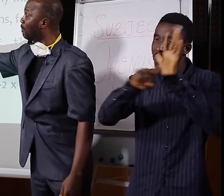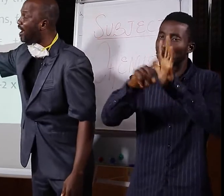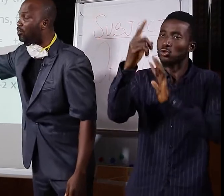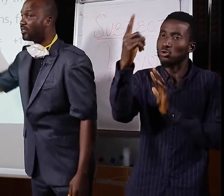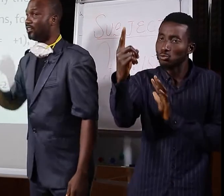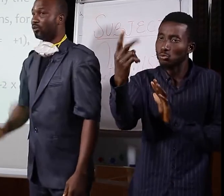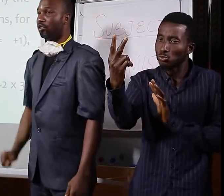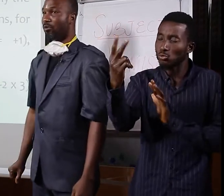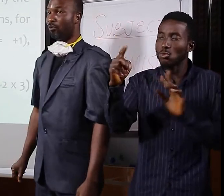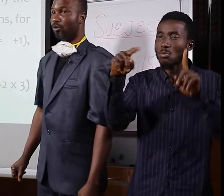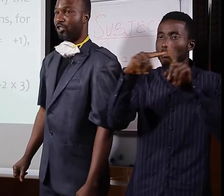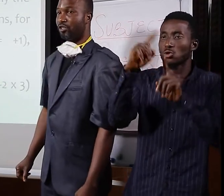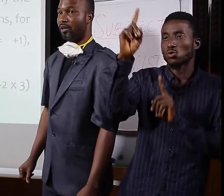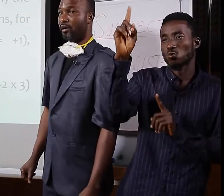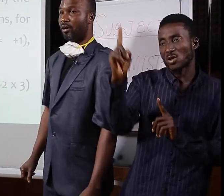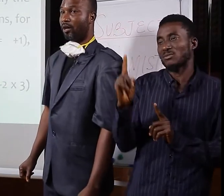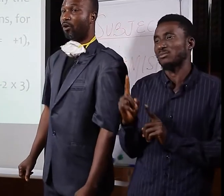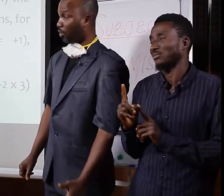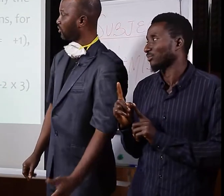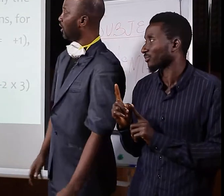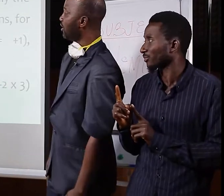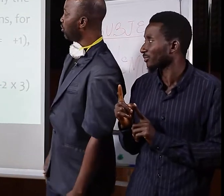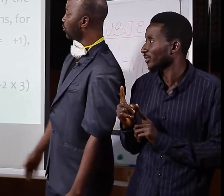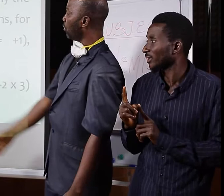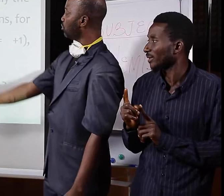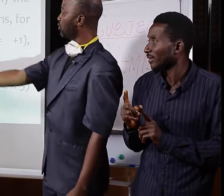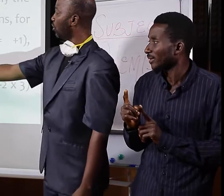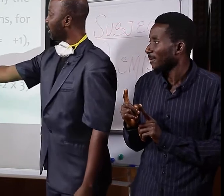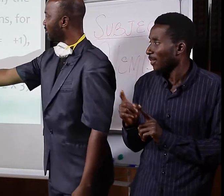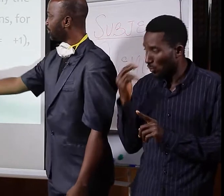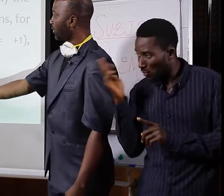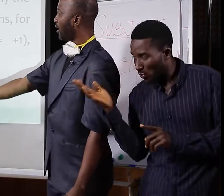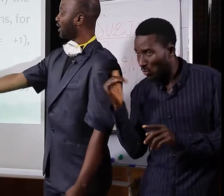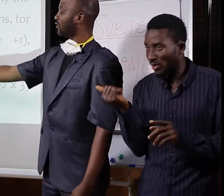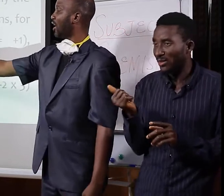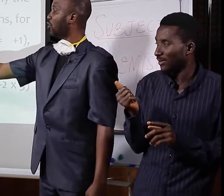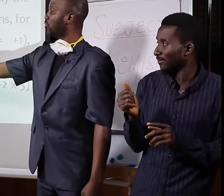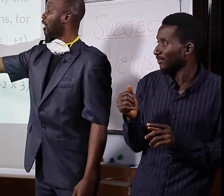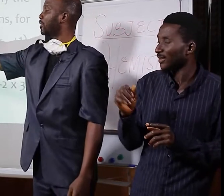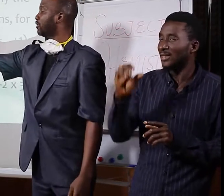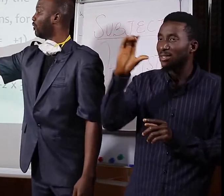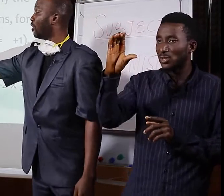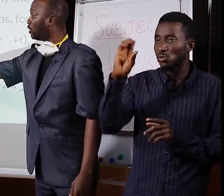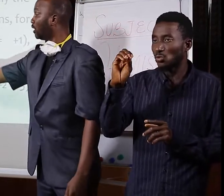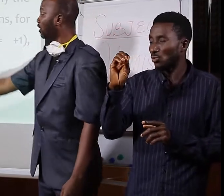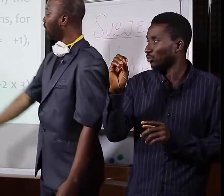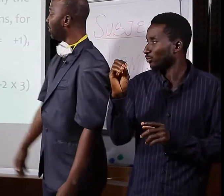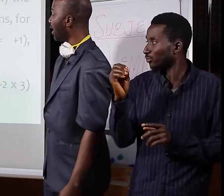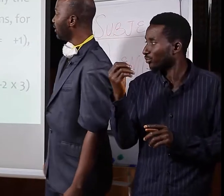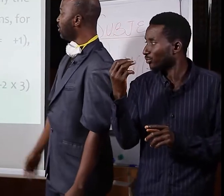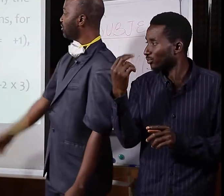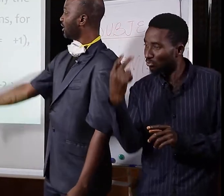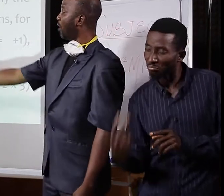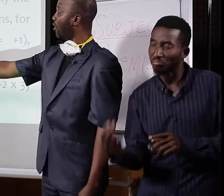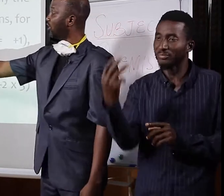gives you the minus that is on top of OH. Of course. Then, of course, you see others. triazocarbonate 4. I'll just quickly look at